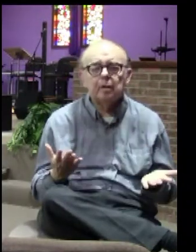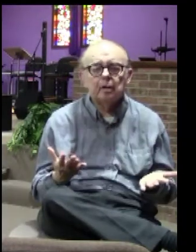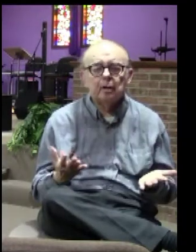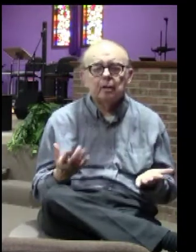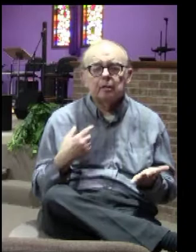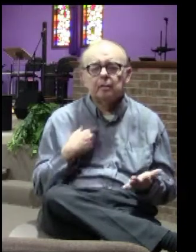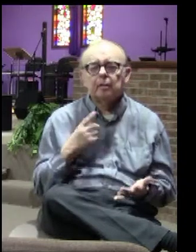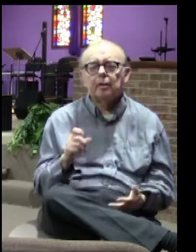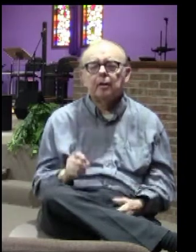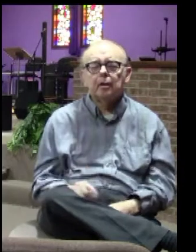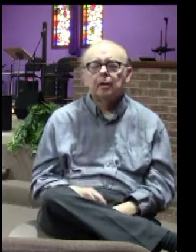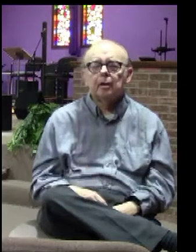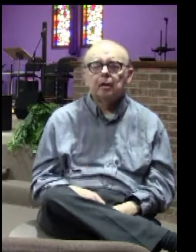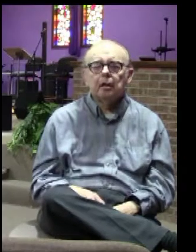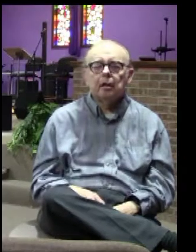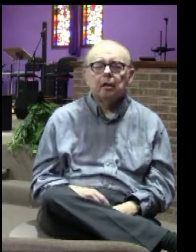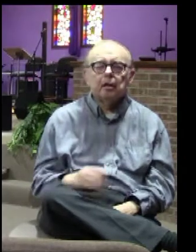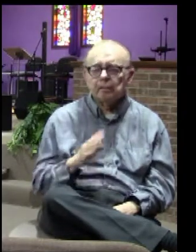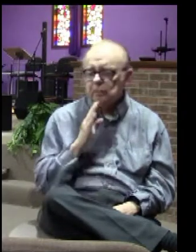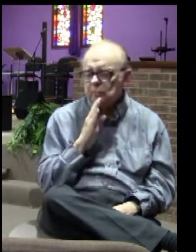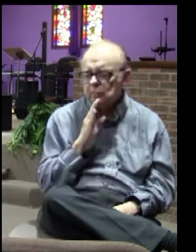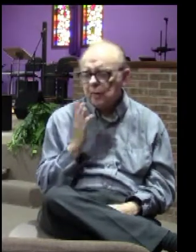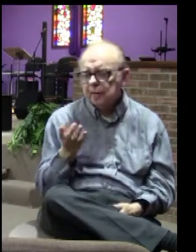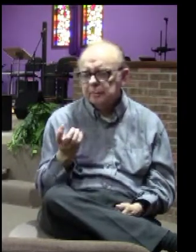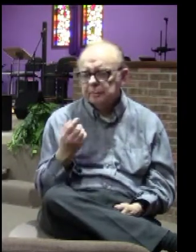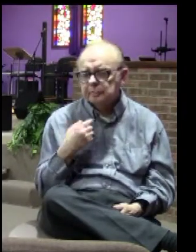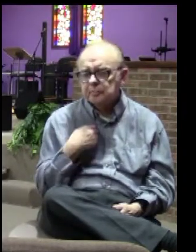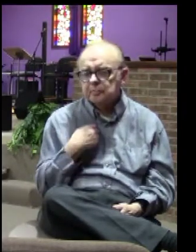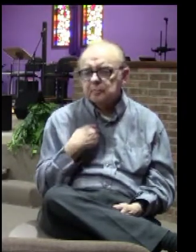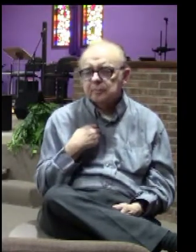I was talking to